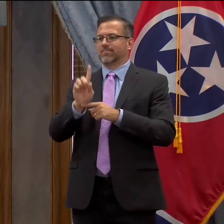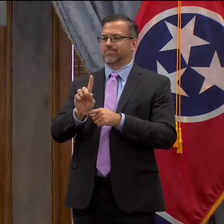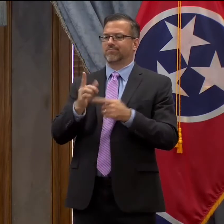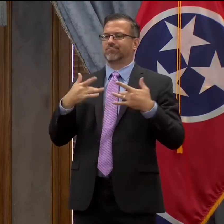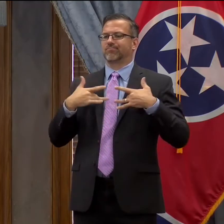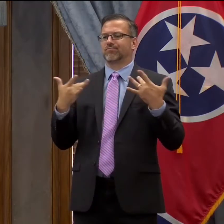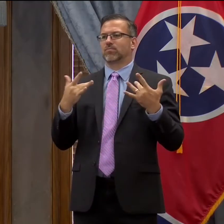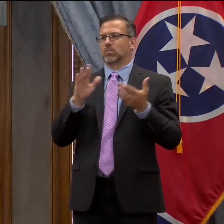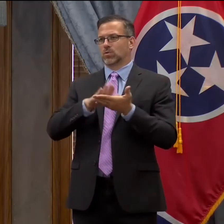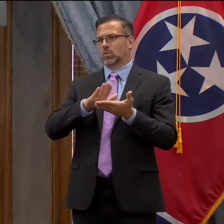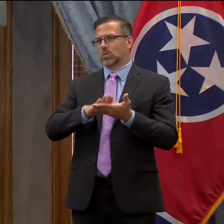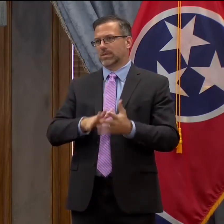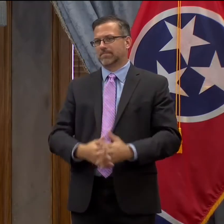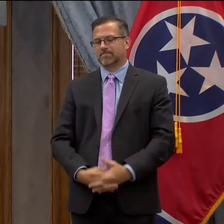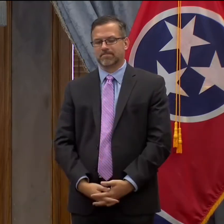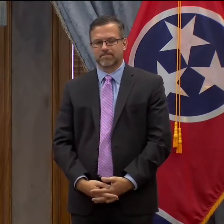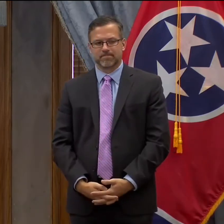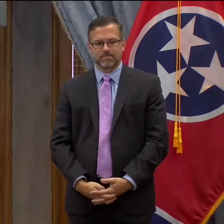on schools?